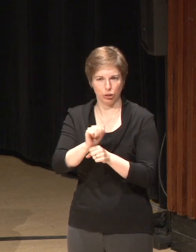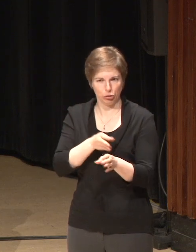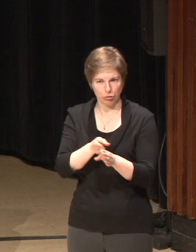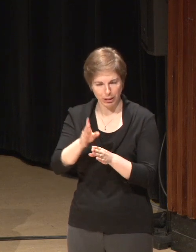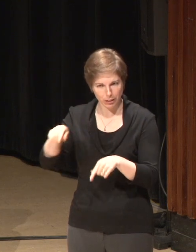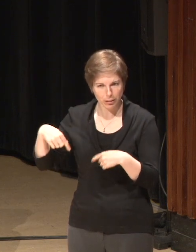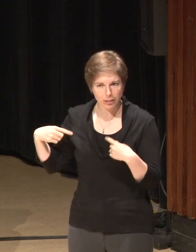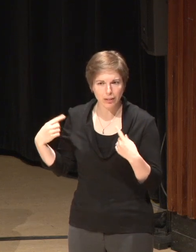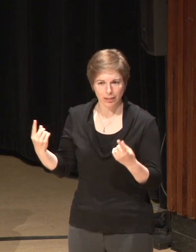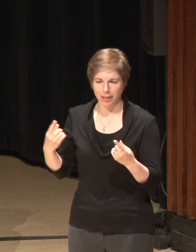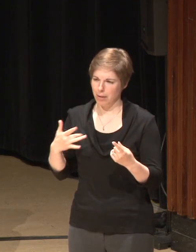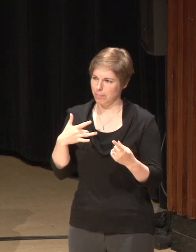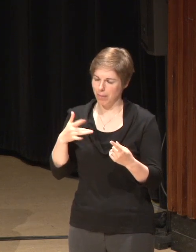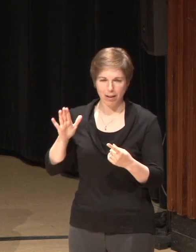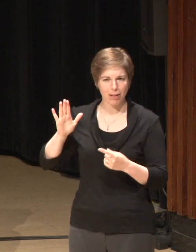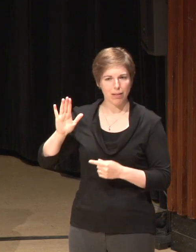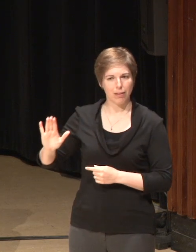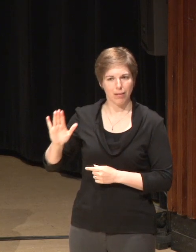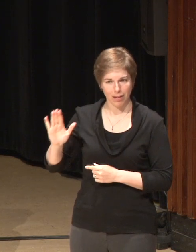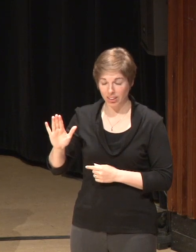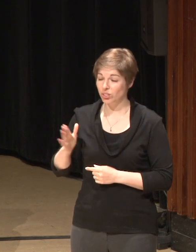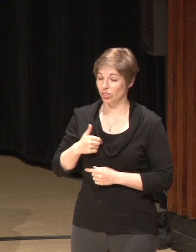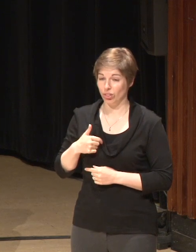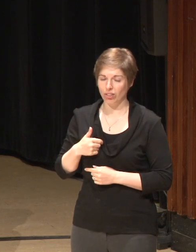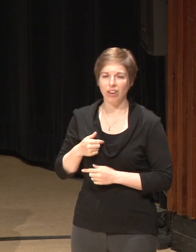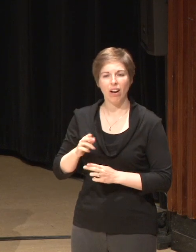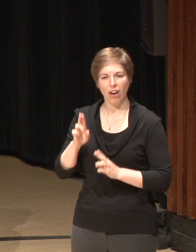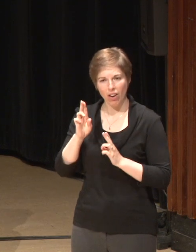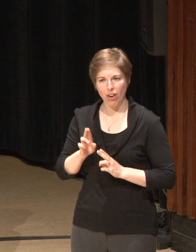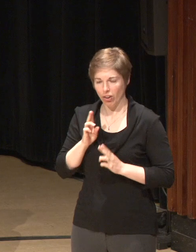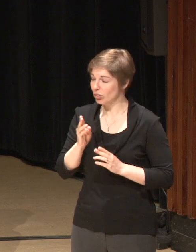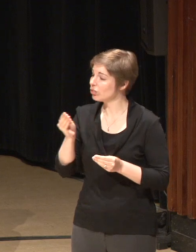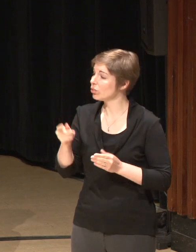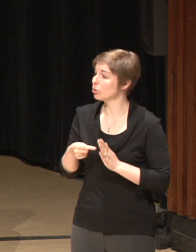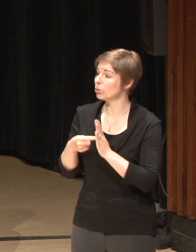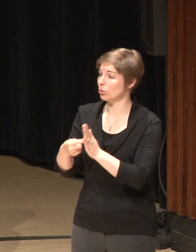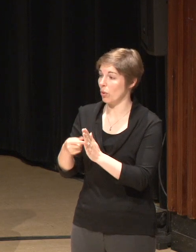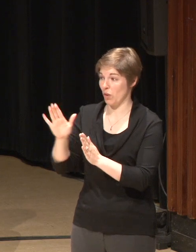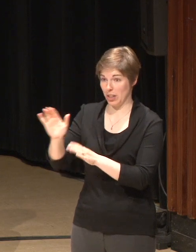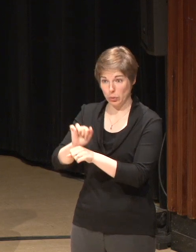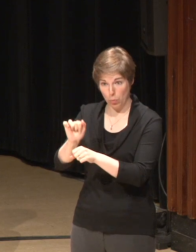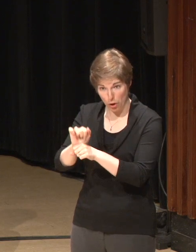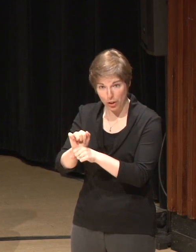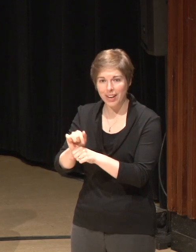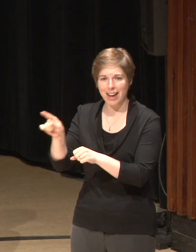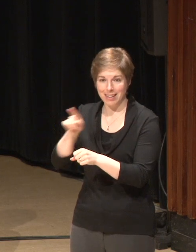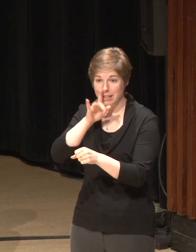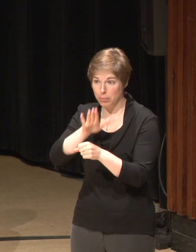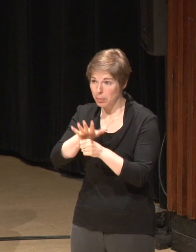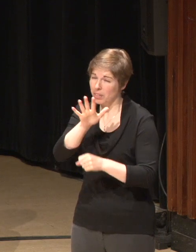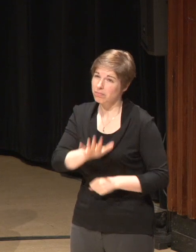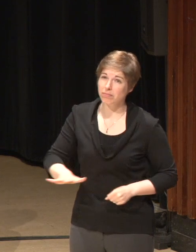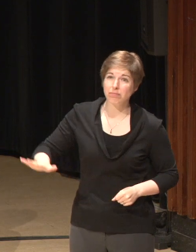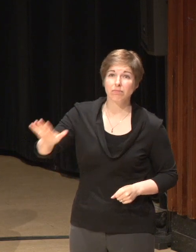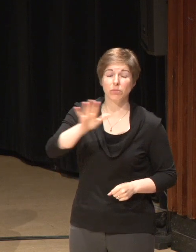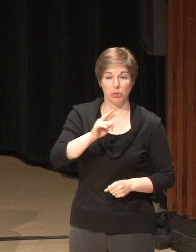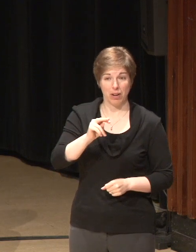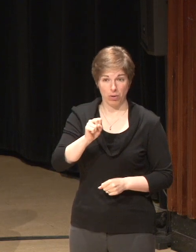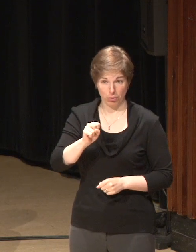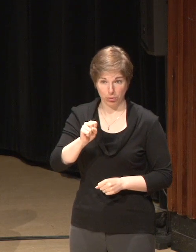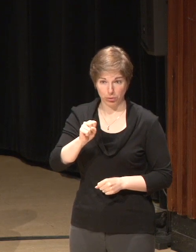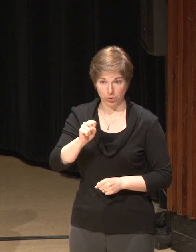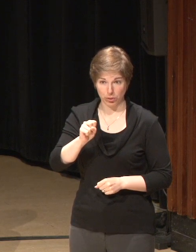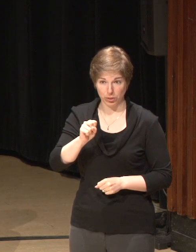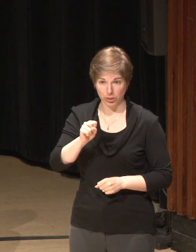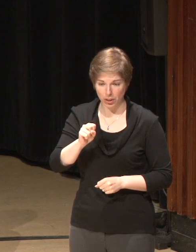my great pleasure on behalf of the college to thank Mr. Robbie Shaw for his work and commitment to the Nova Scotia Community College, as